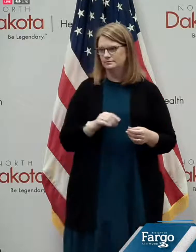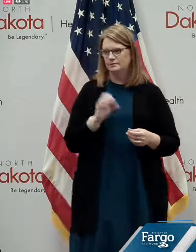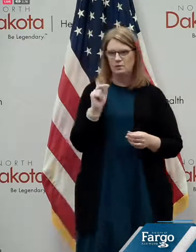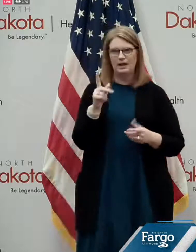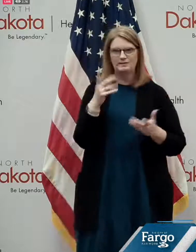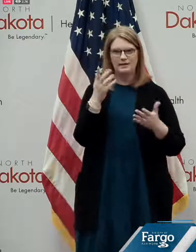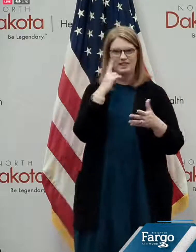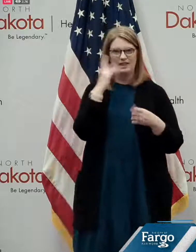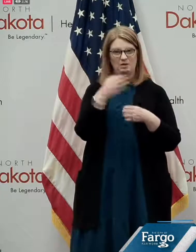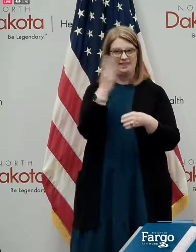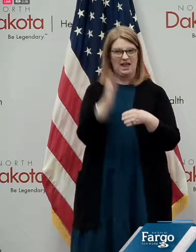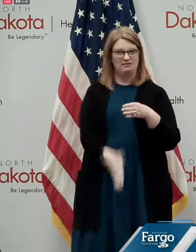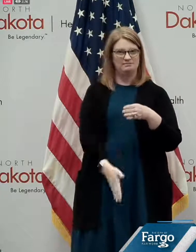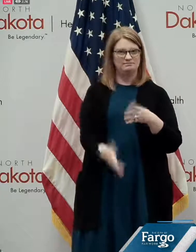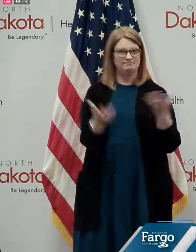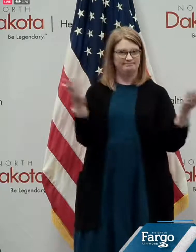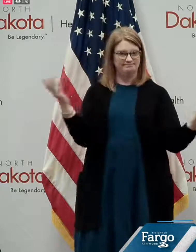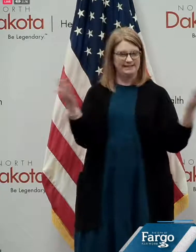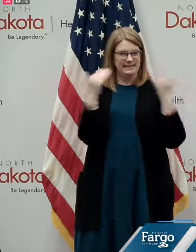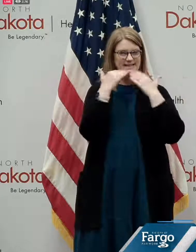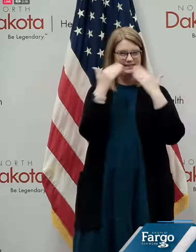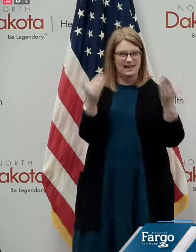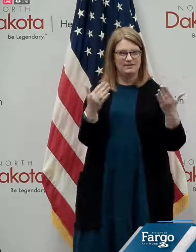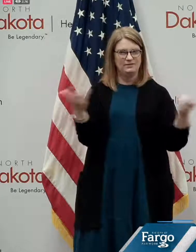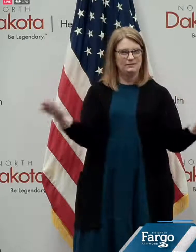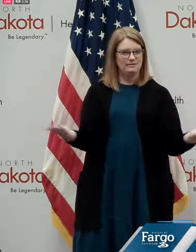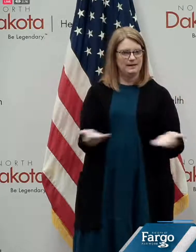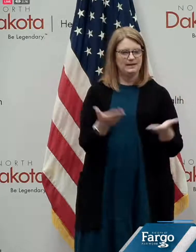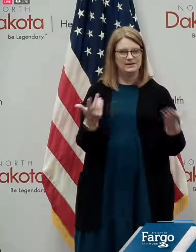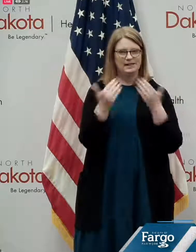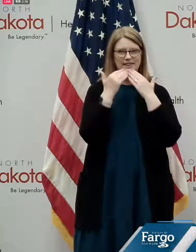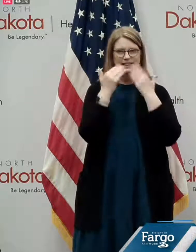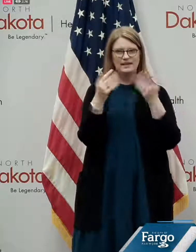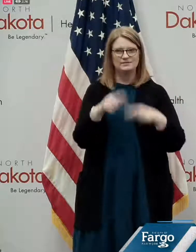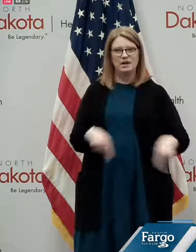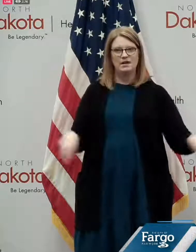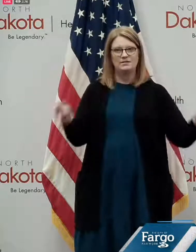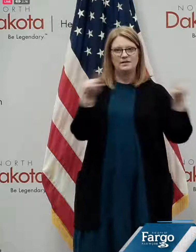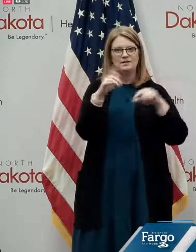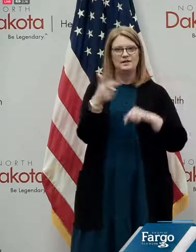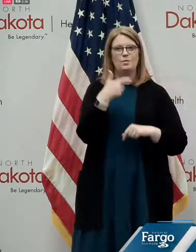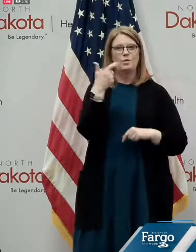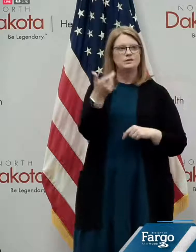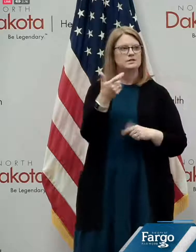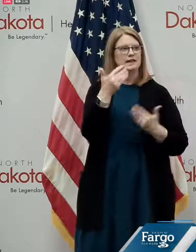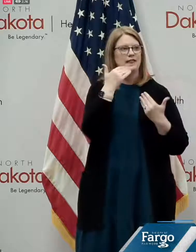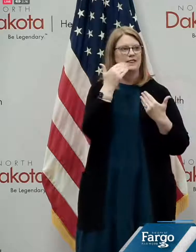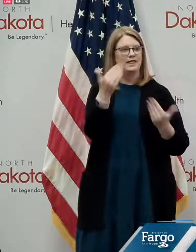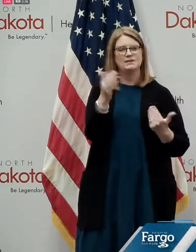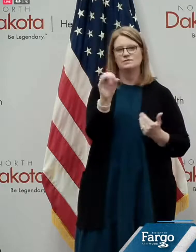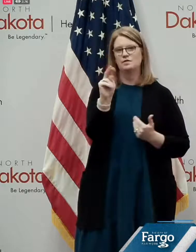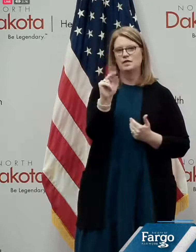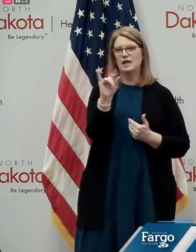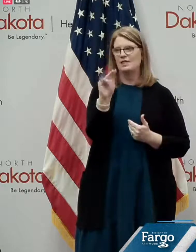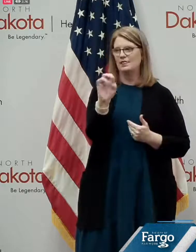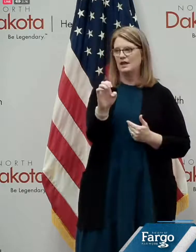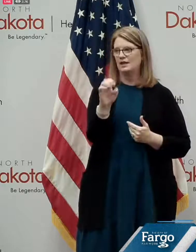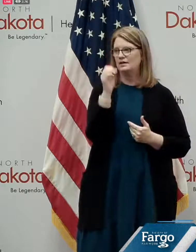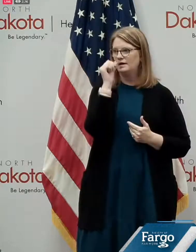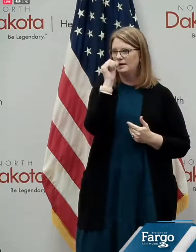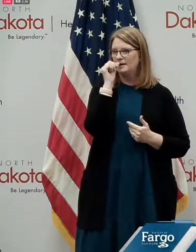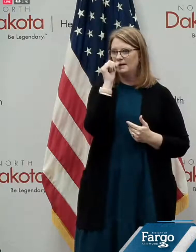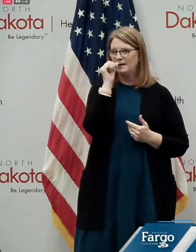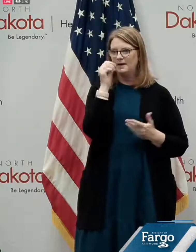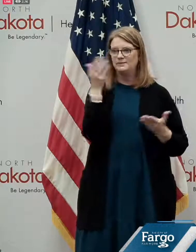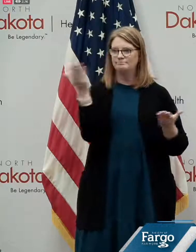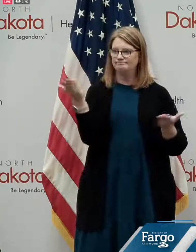Okay, I think we're at the end today, but thank you all for being here. Again, thanks for everybody that tuned in. Thanks for the online press that